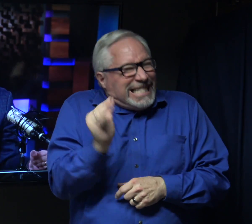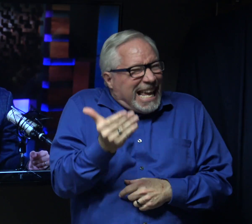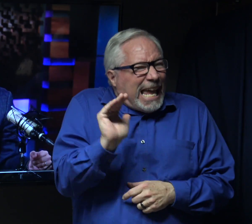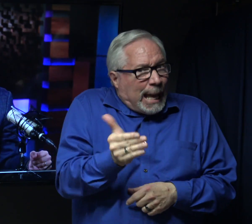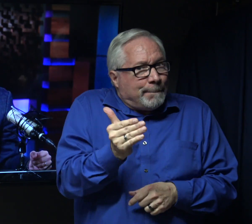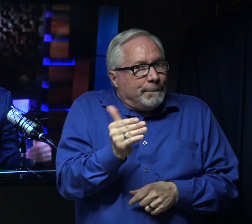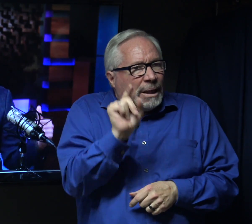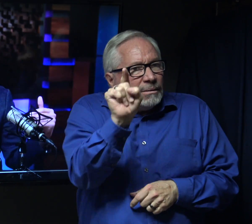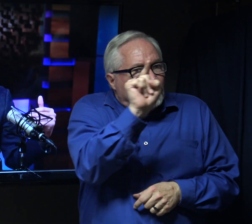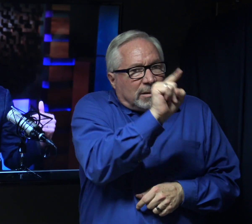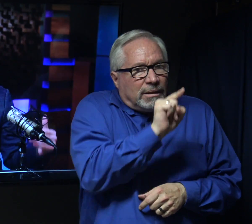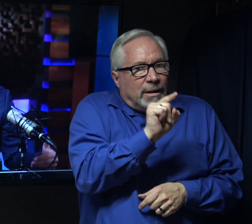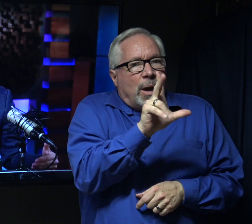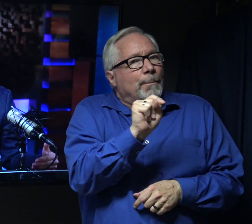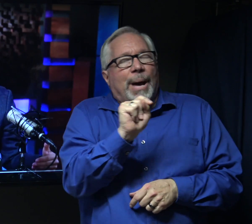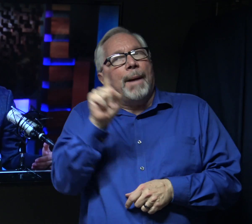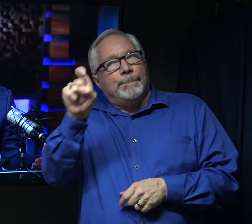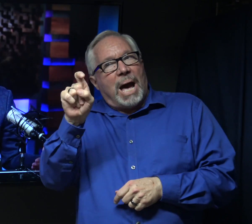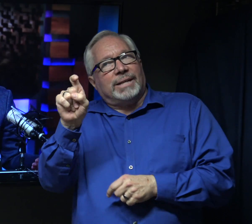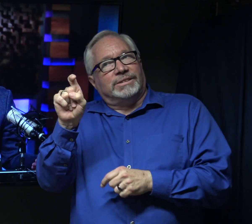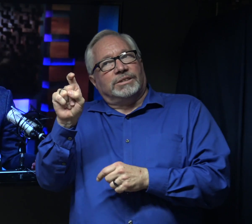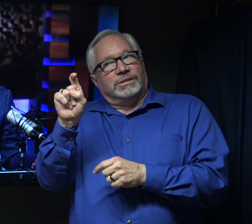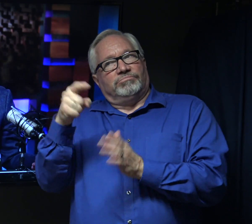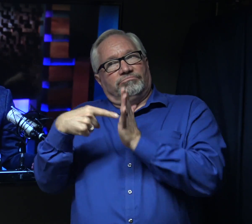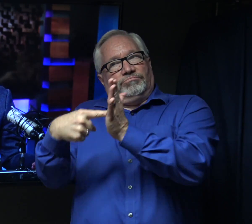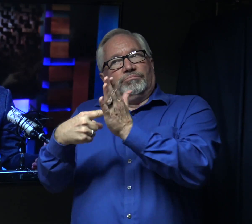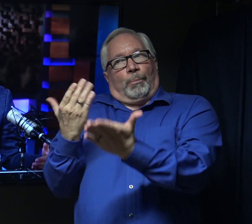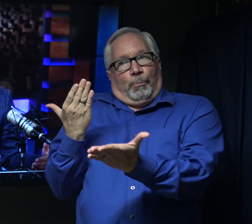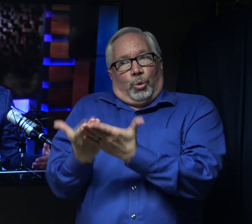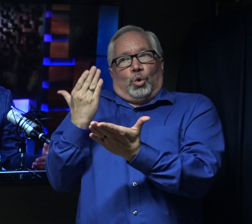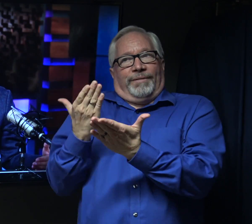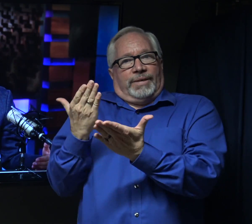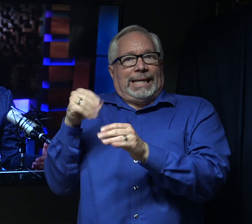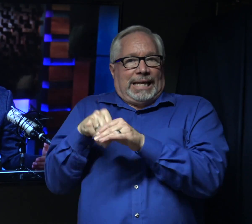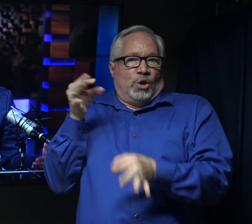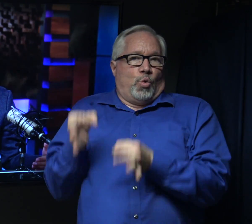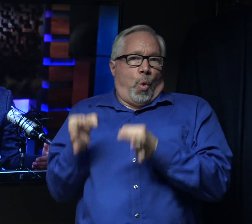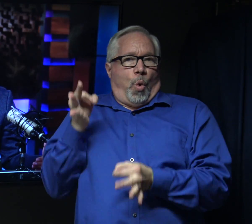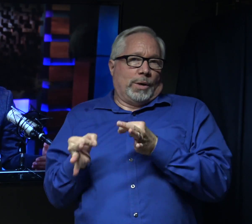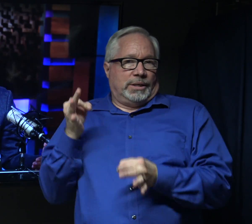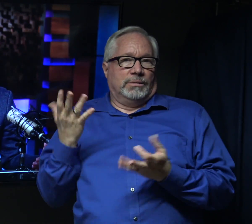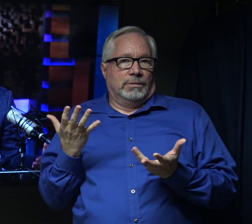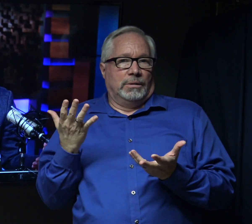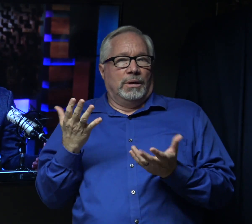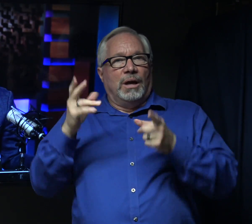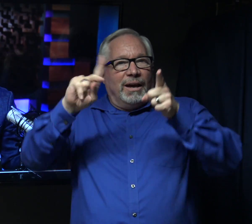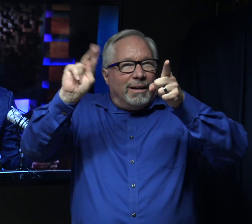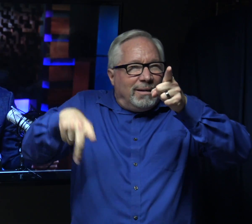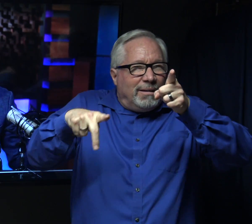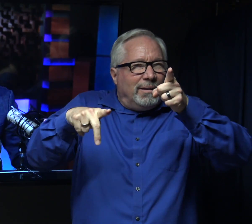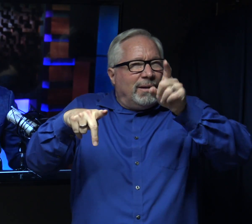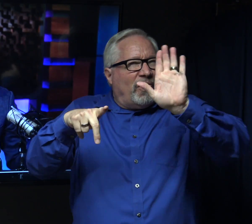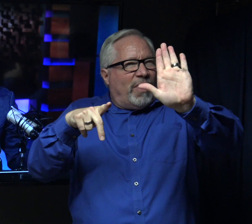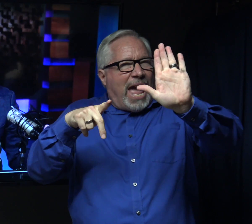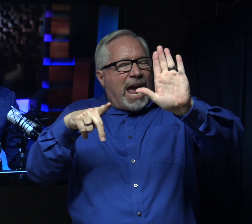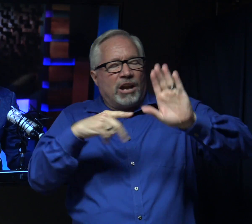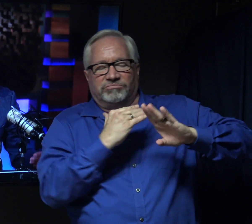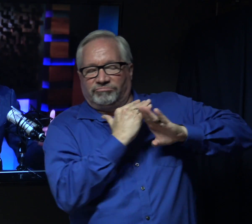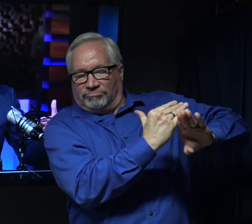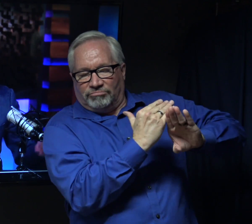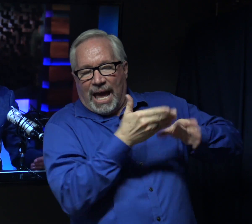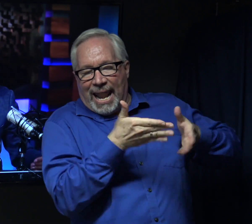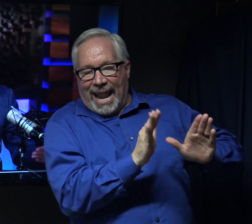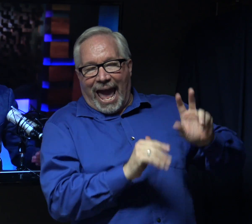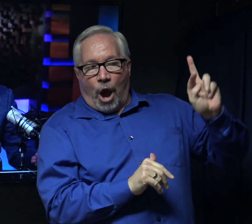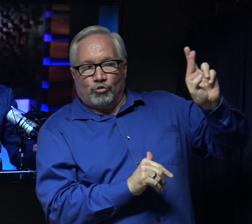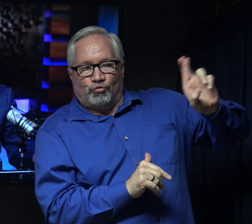at the polling places. And probably most egregiously, the decision of the Philadelphia election officials not to permit